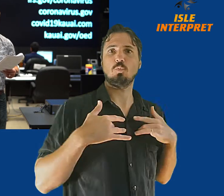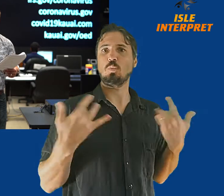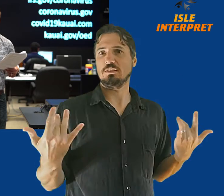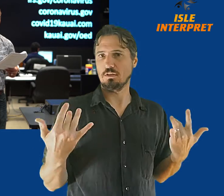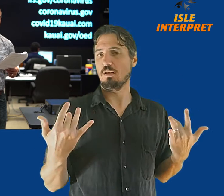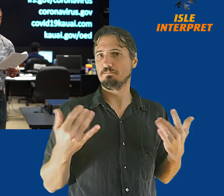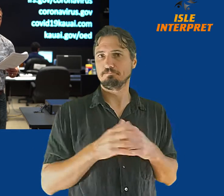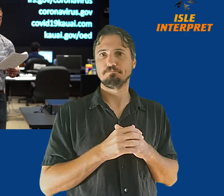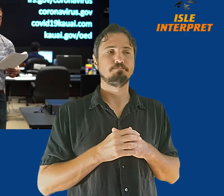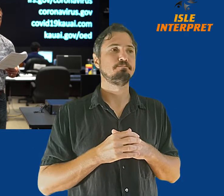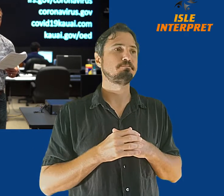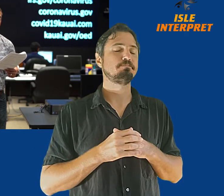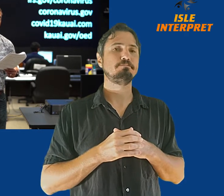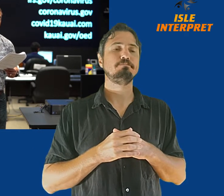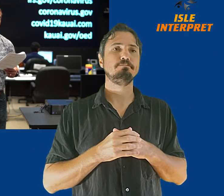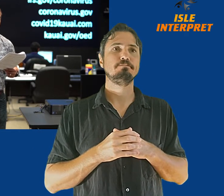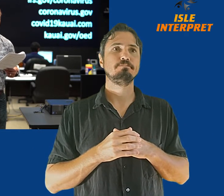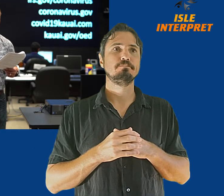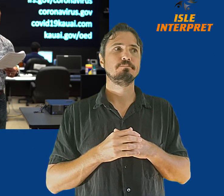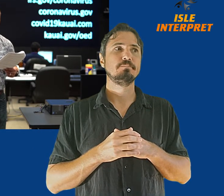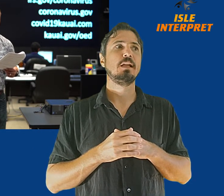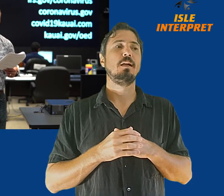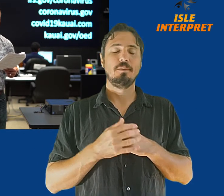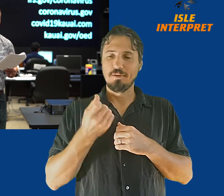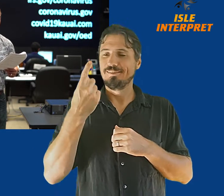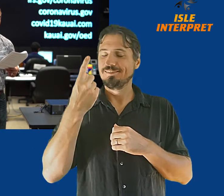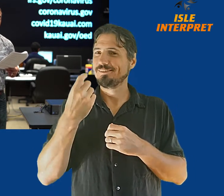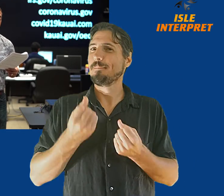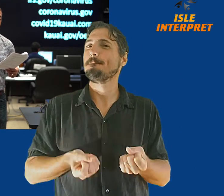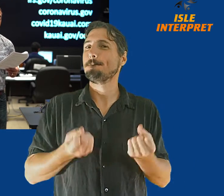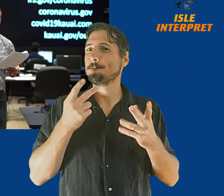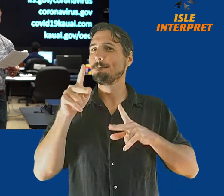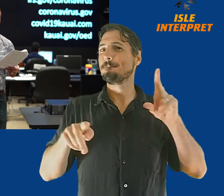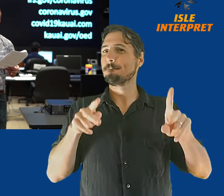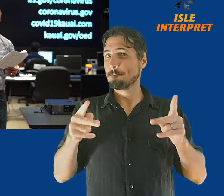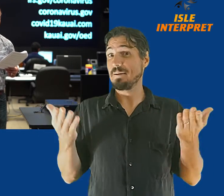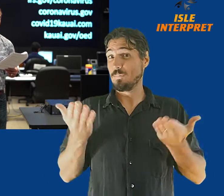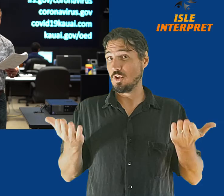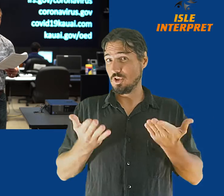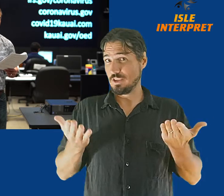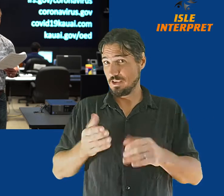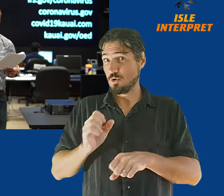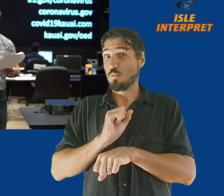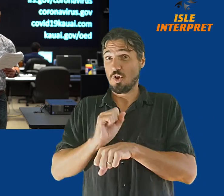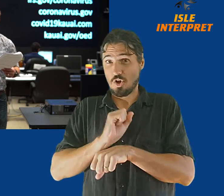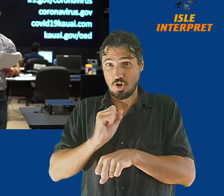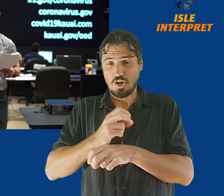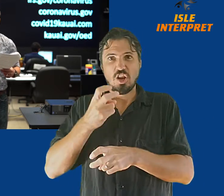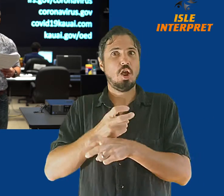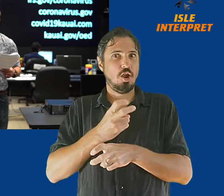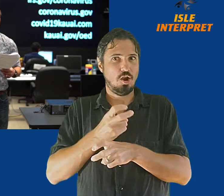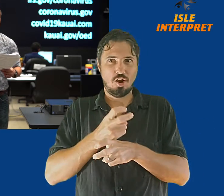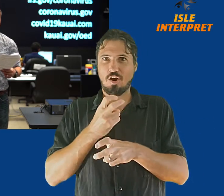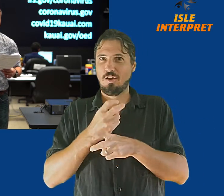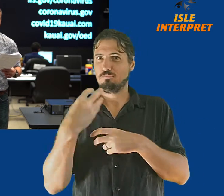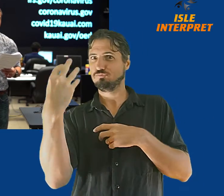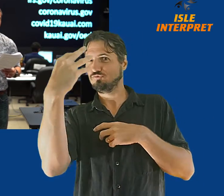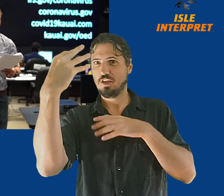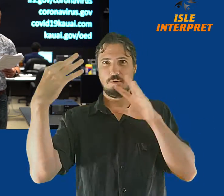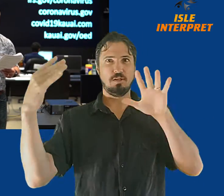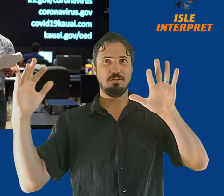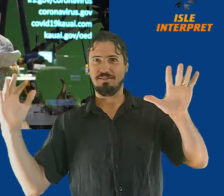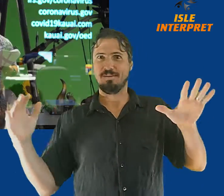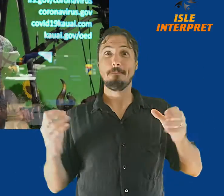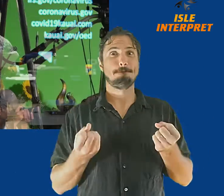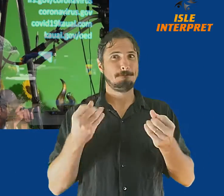to you. We're going to take full advantage of him having a day off today and highlight who's the important hand behind the camera that gets these daily updates to you